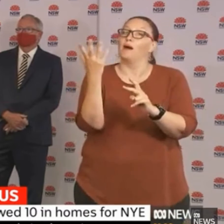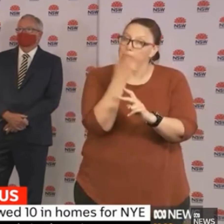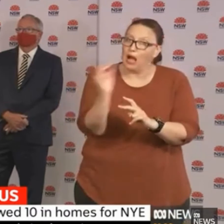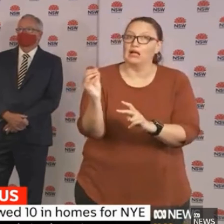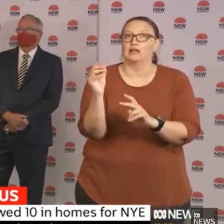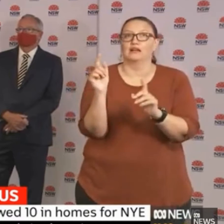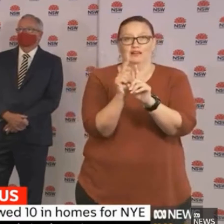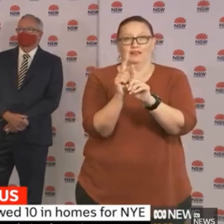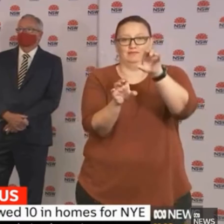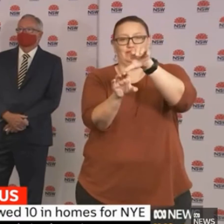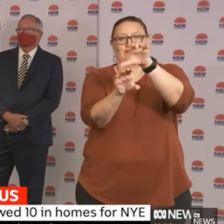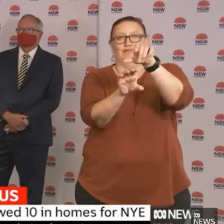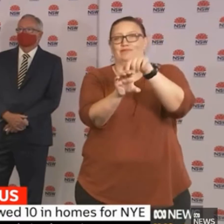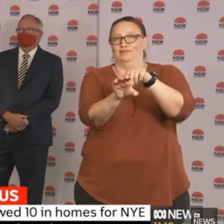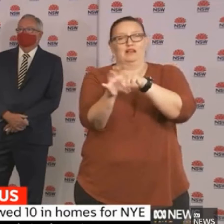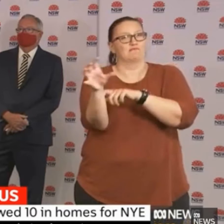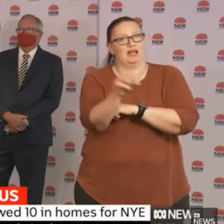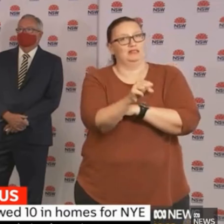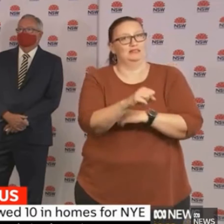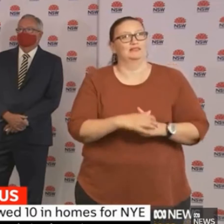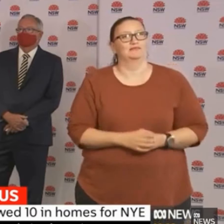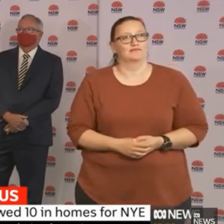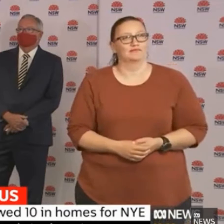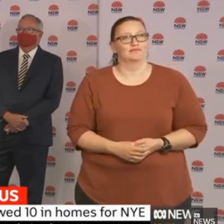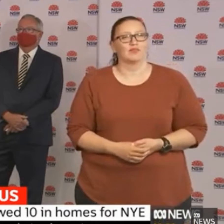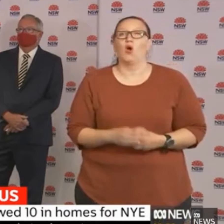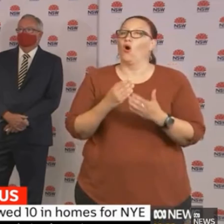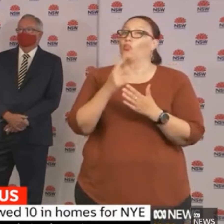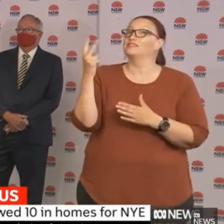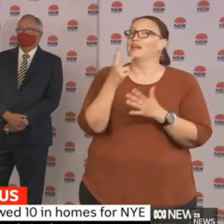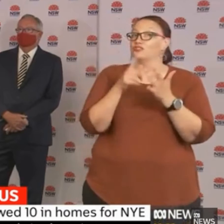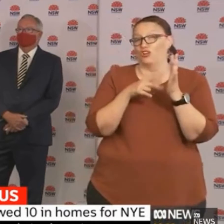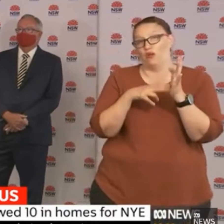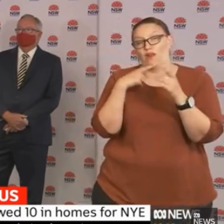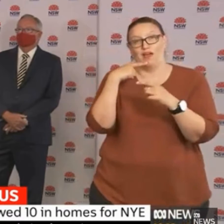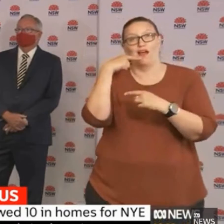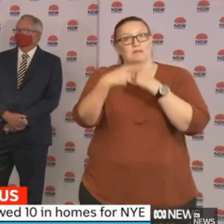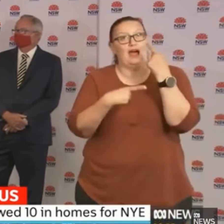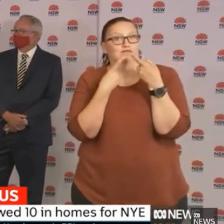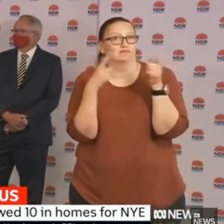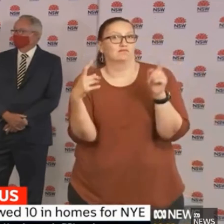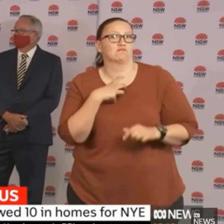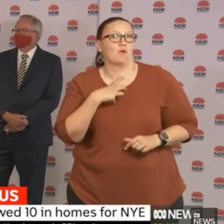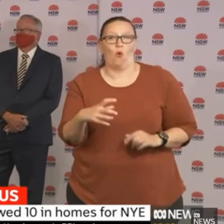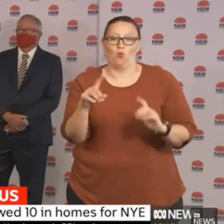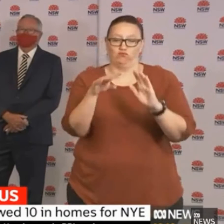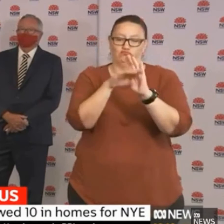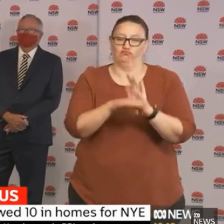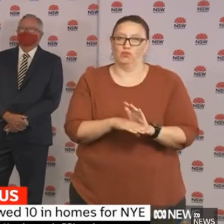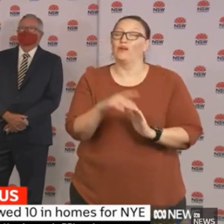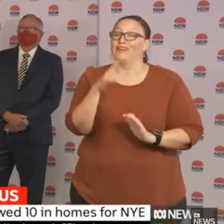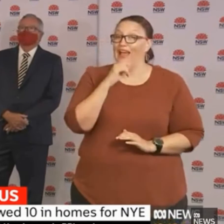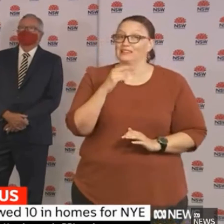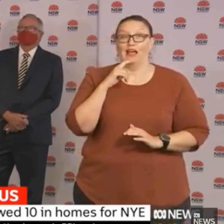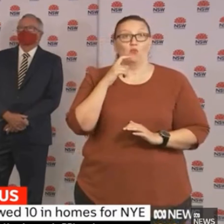that you will feel some relief. And what that relief looks like, we'll be able to tell you on the morning of the 2nd. So we can confidently say that there will be some relief